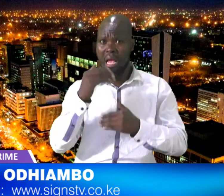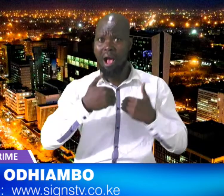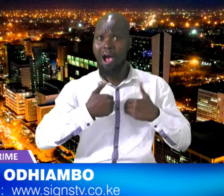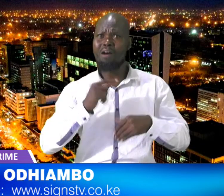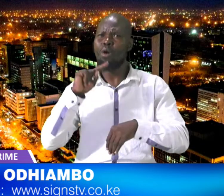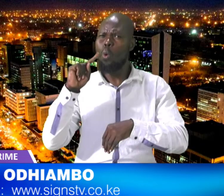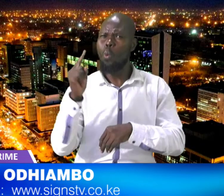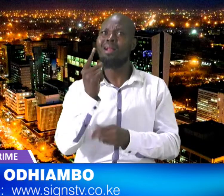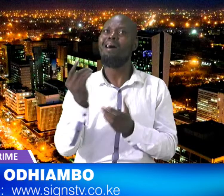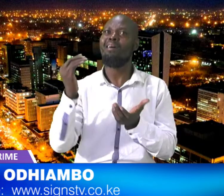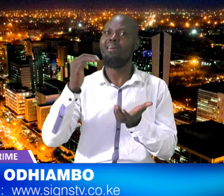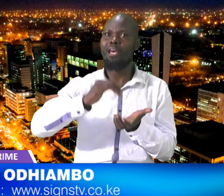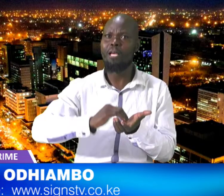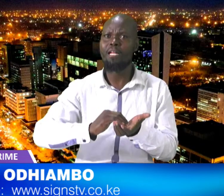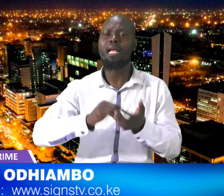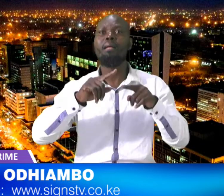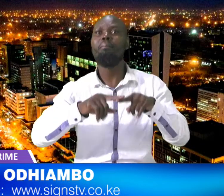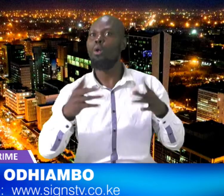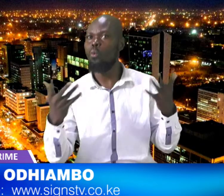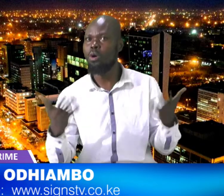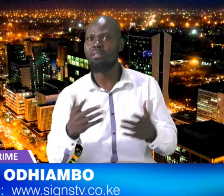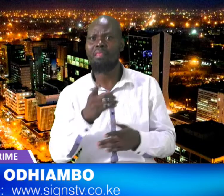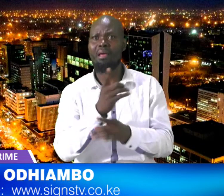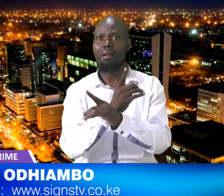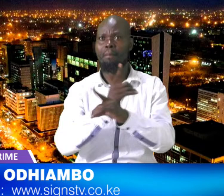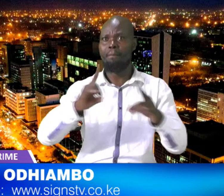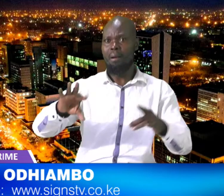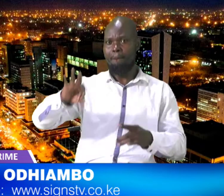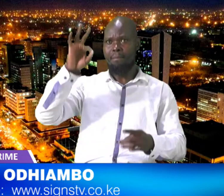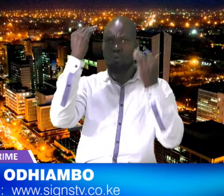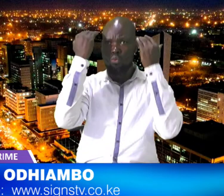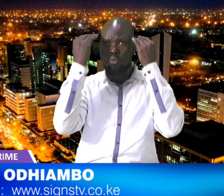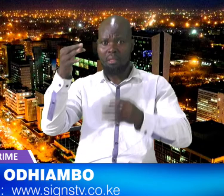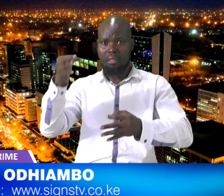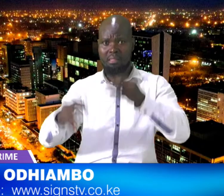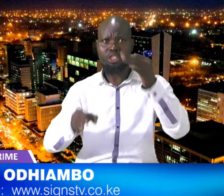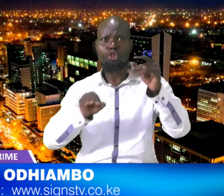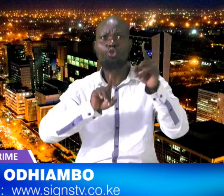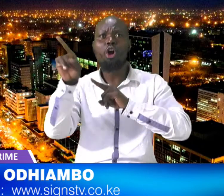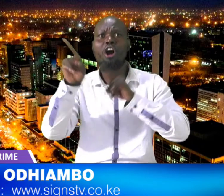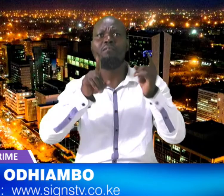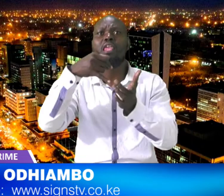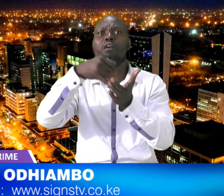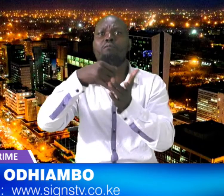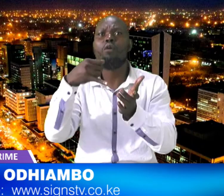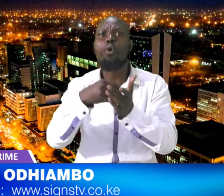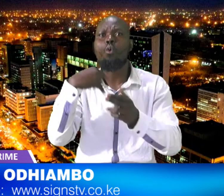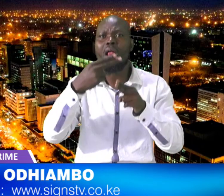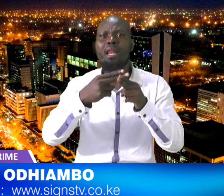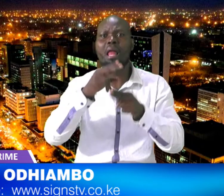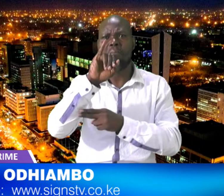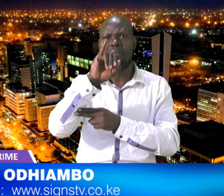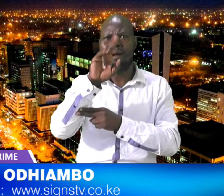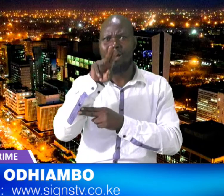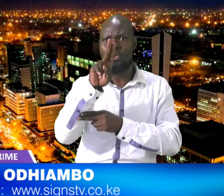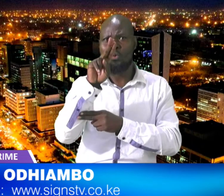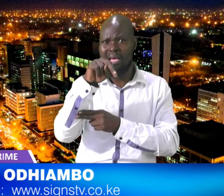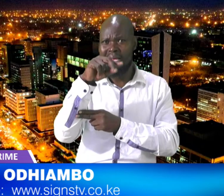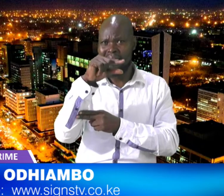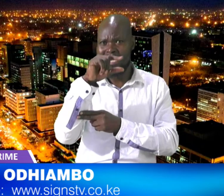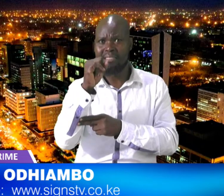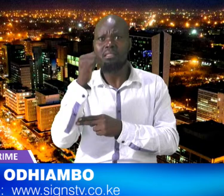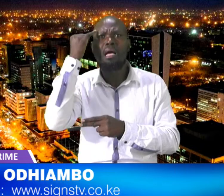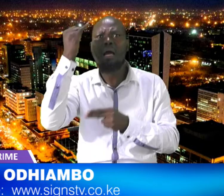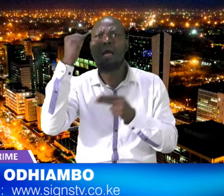Still on issues judiciary, the High Court has once again deferred the delivery of judgment in the